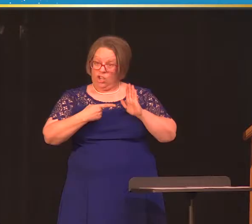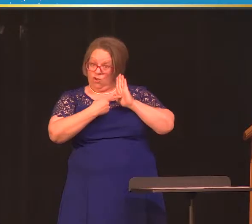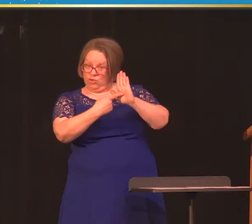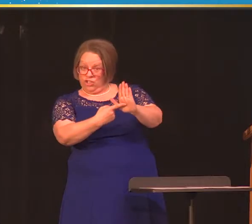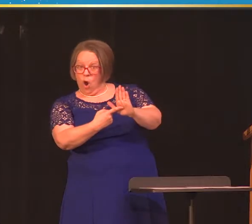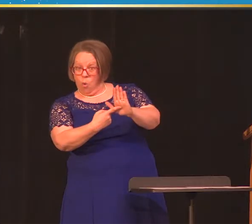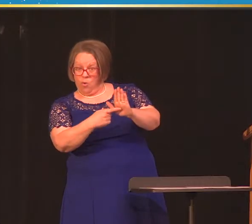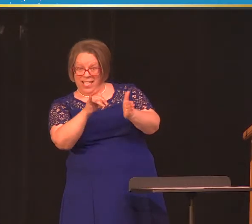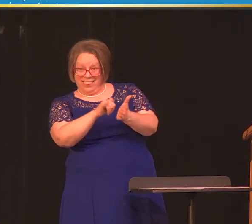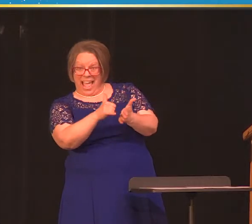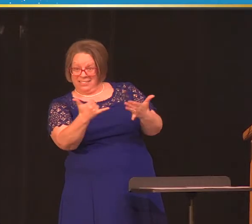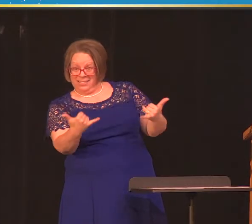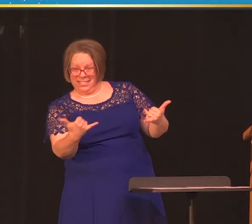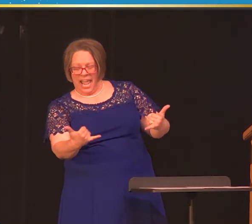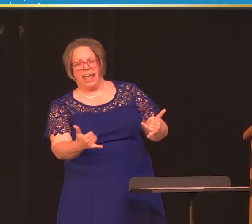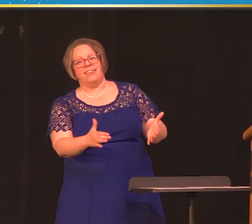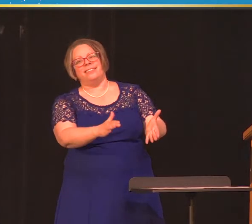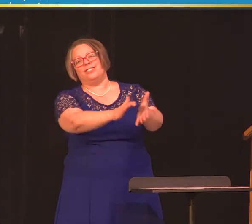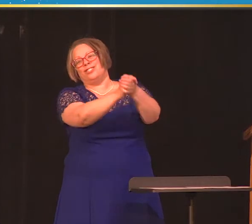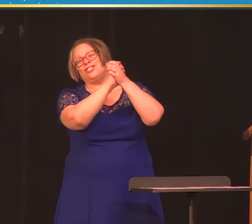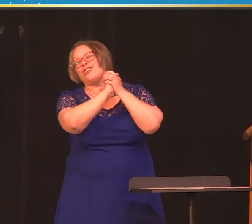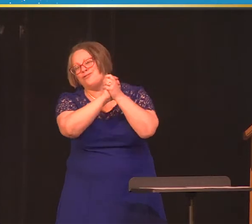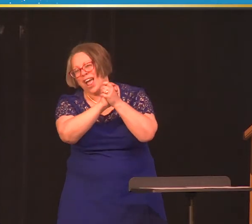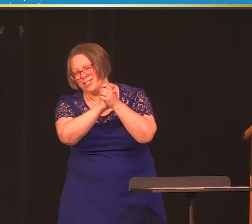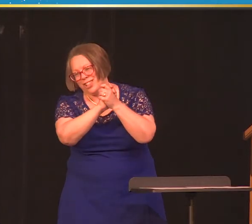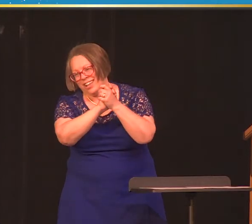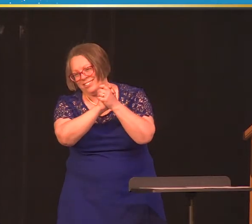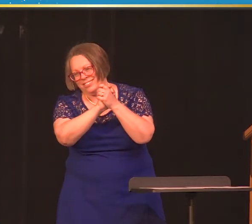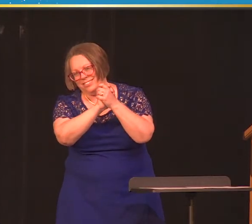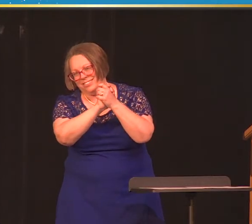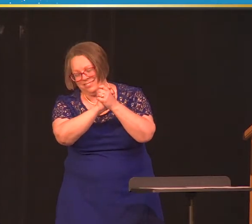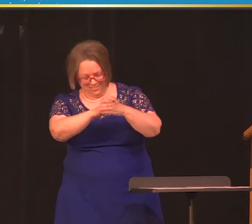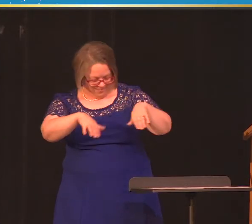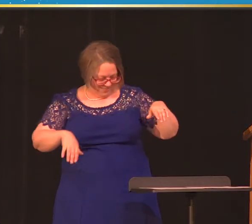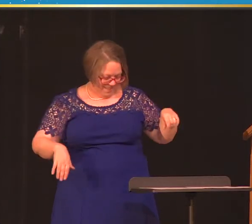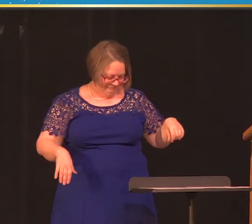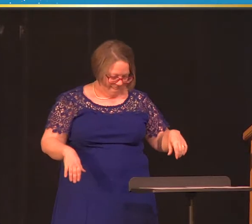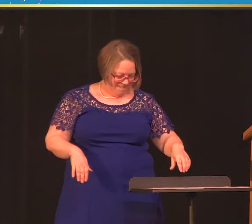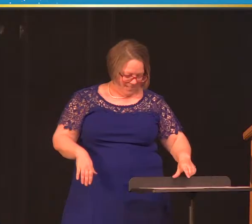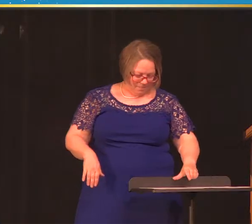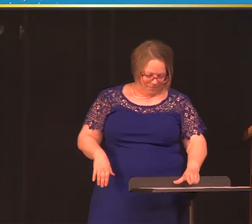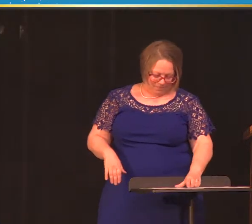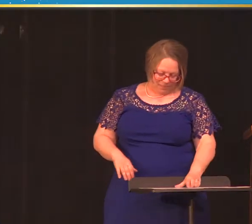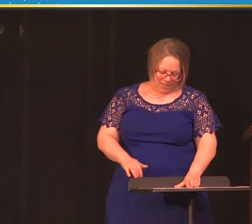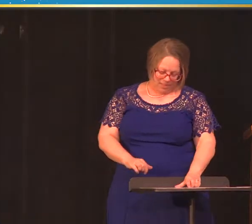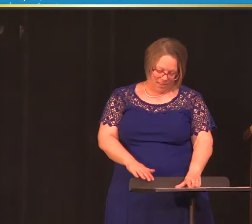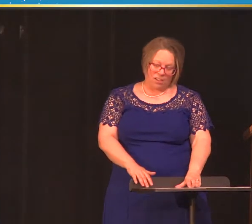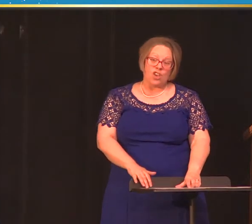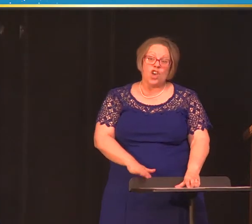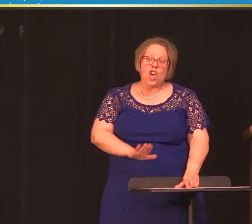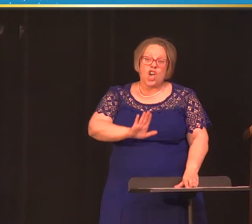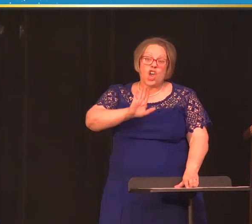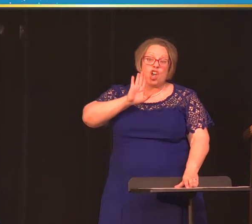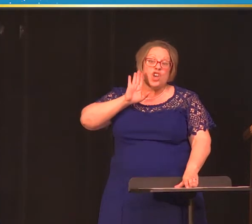you can be. And thank you for showing us that today. And congratulations.